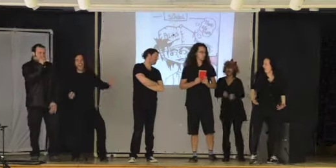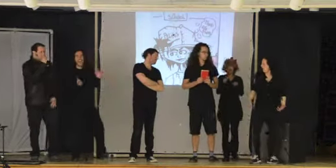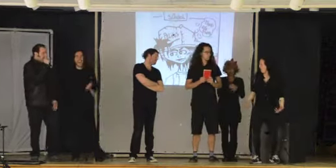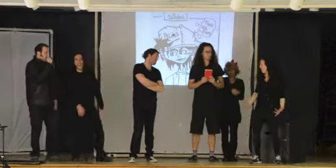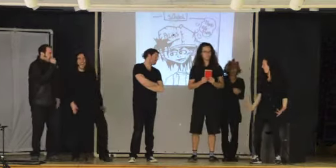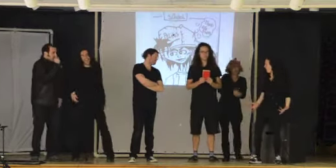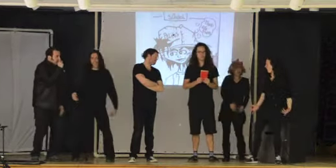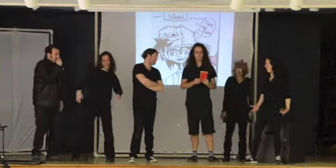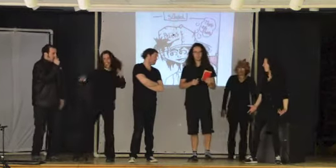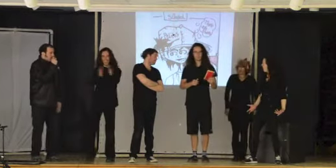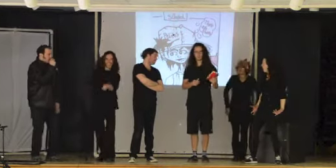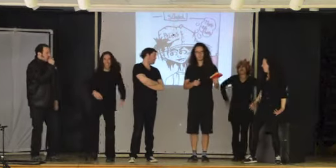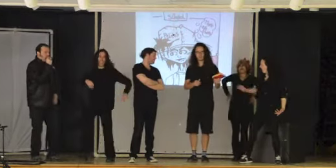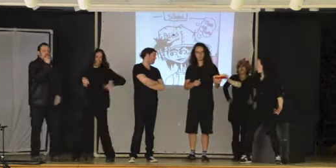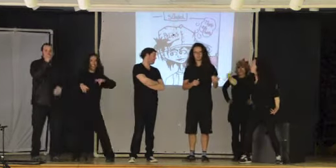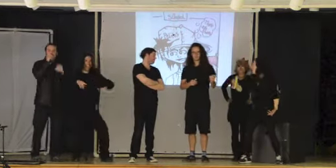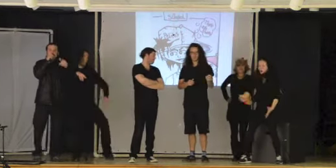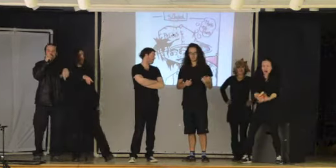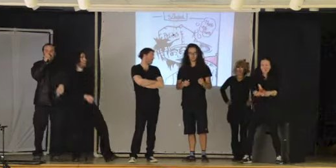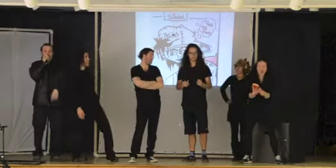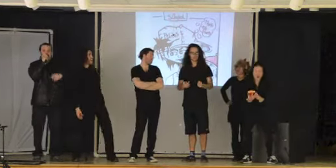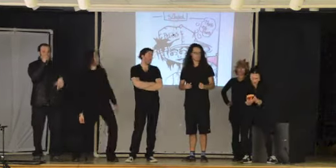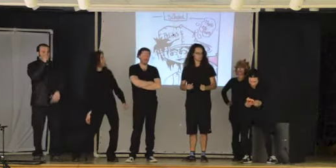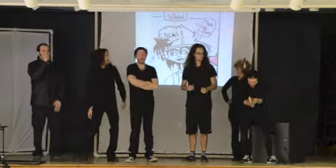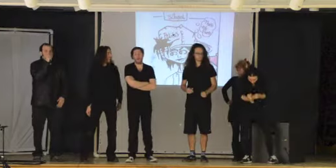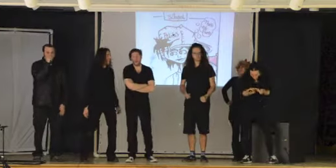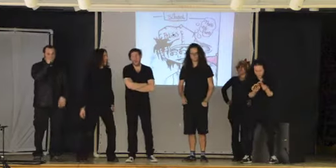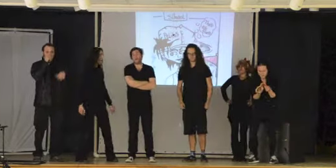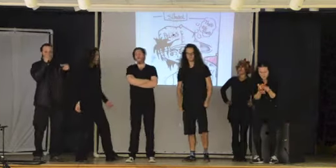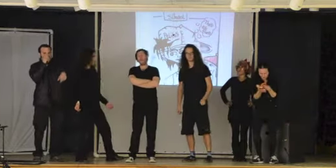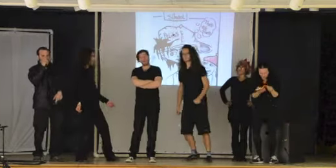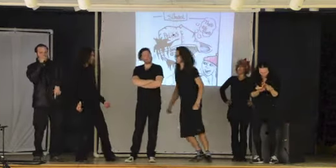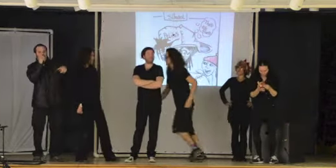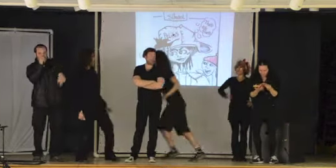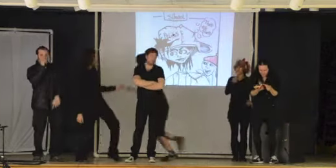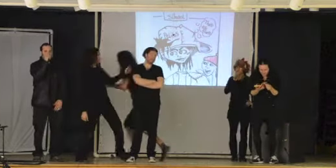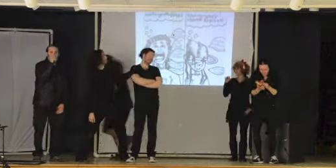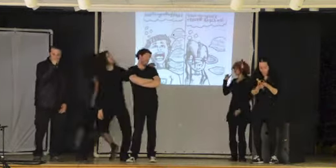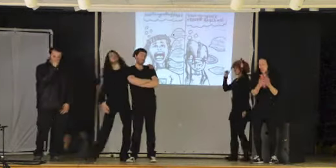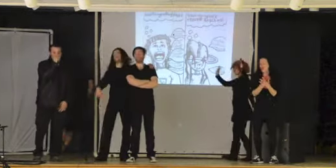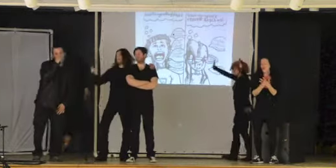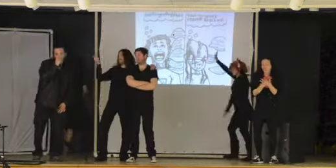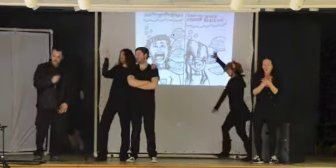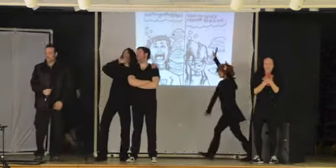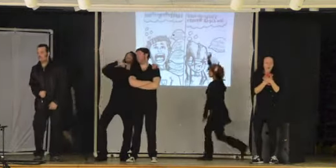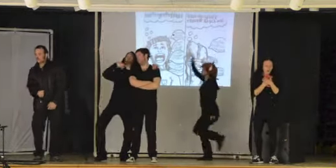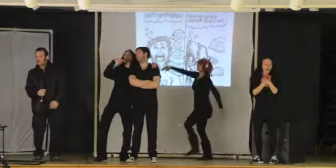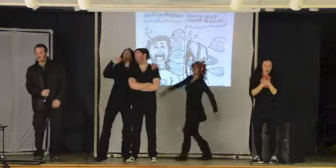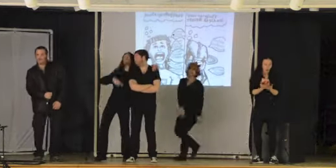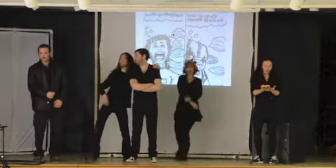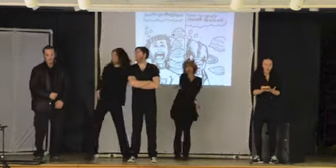So many sneaky sneaky little thieves in this world. Let me tell you how to deal with that. Let me school listen to your parents. They'll tell you what to do.